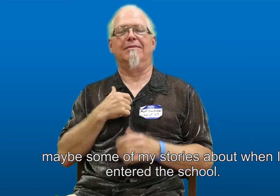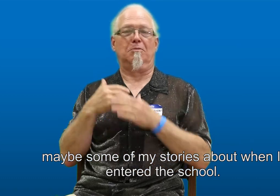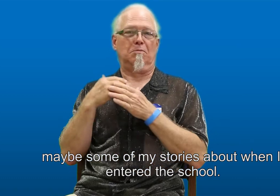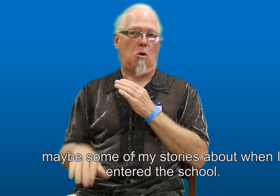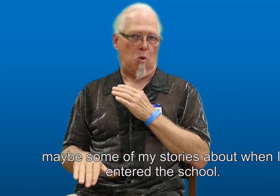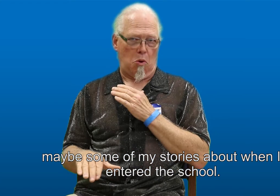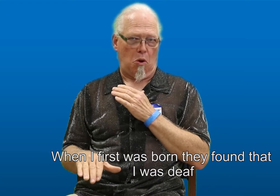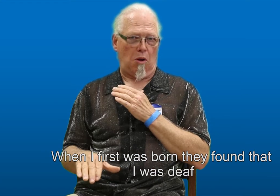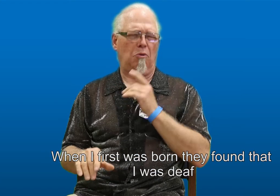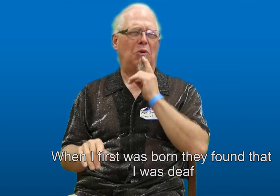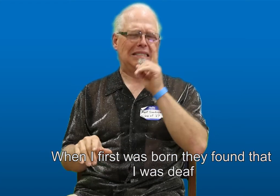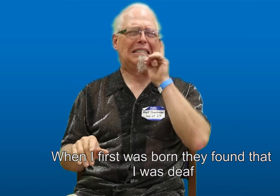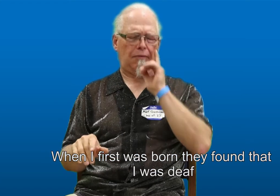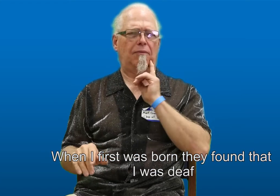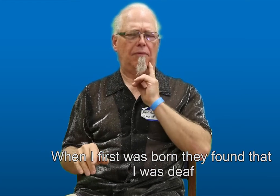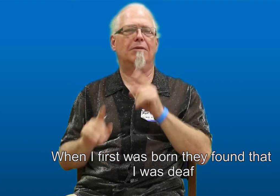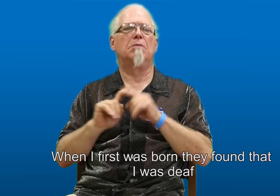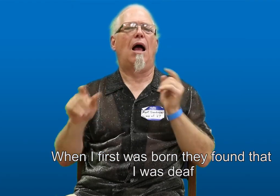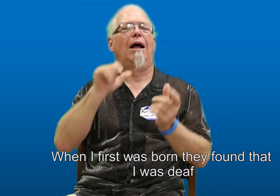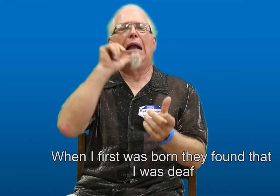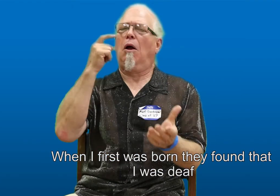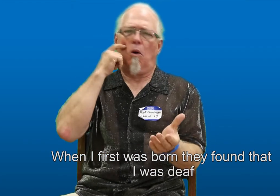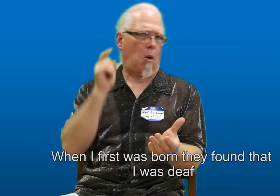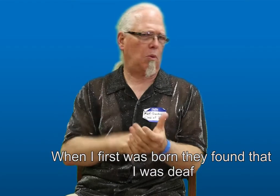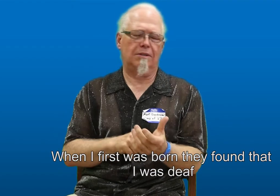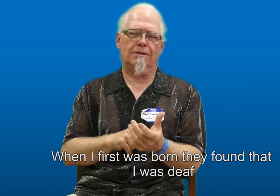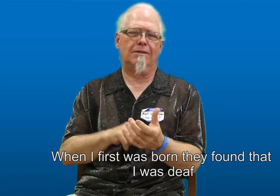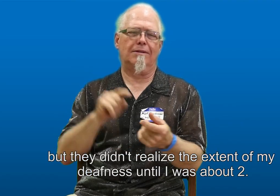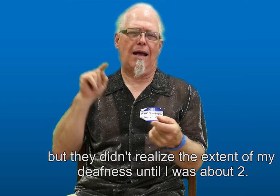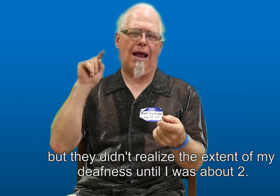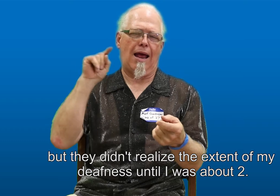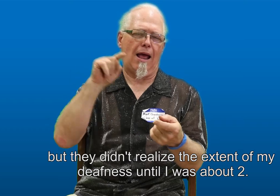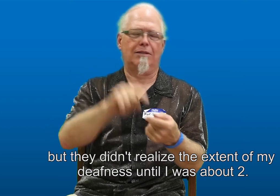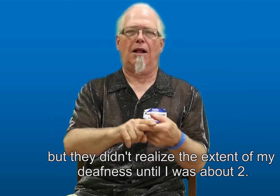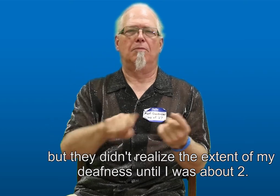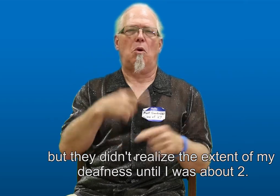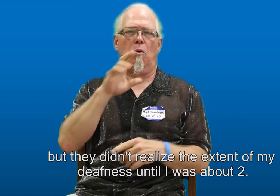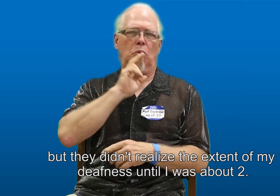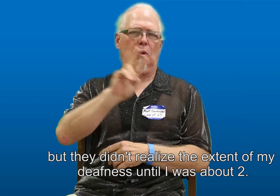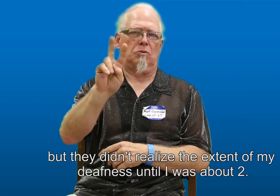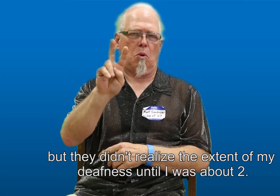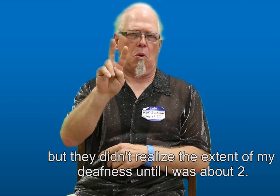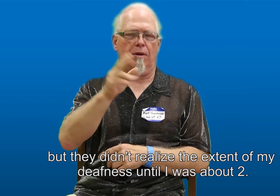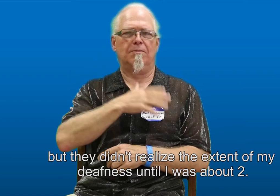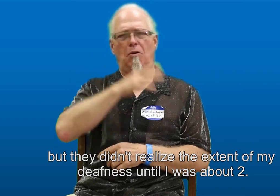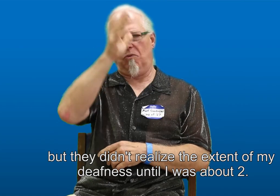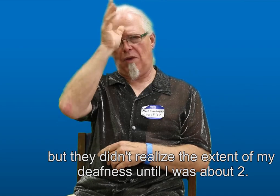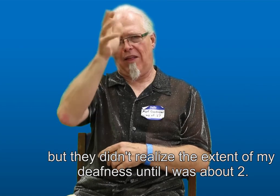the school. When I first was born, they found that I was deaf, but they didn't realize the extent of my deafness until I was about